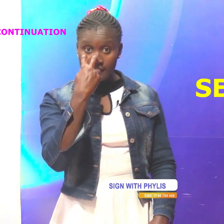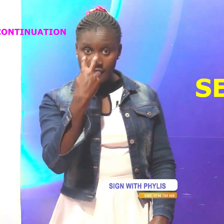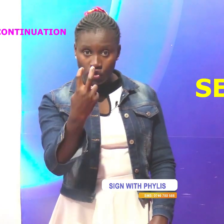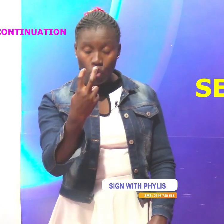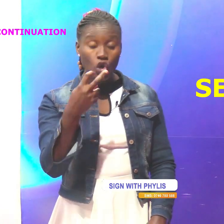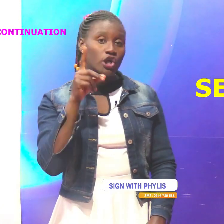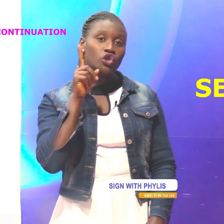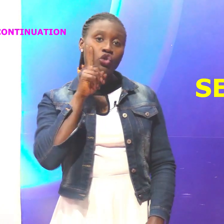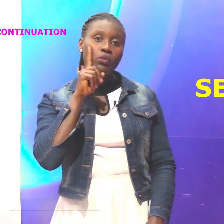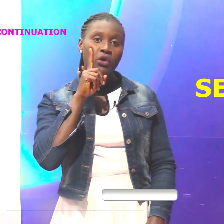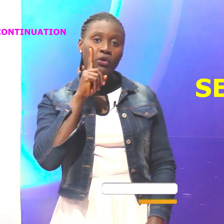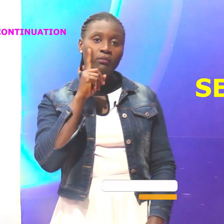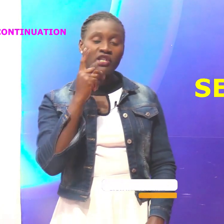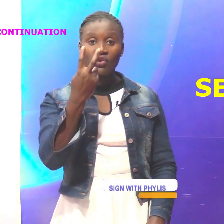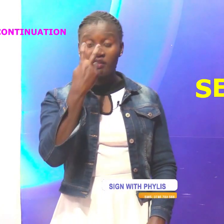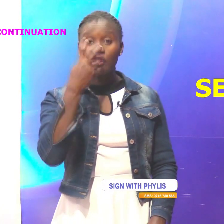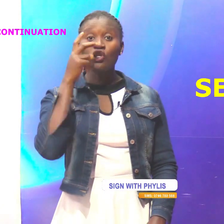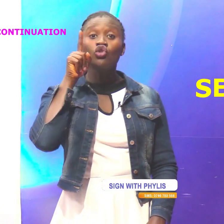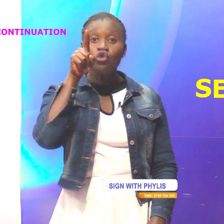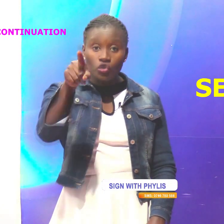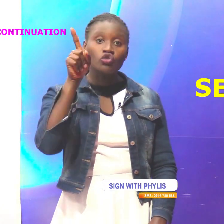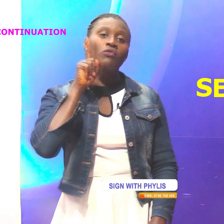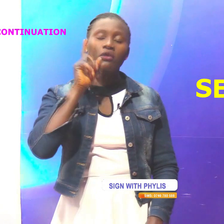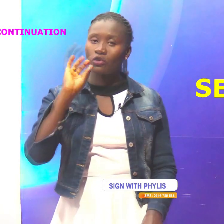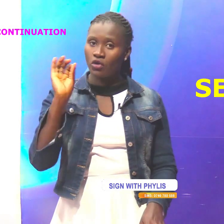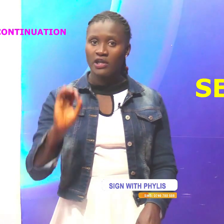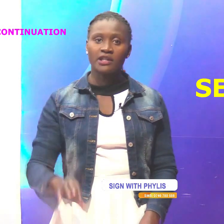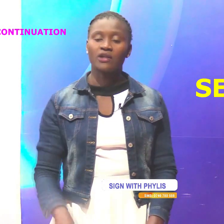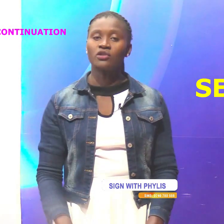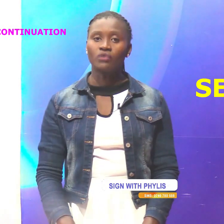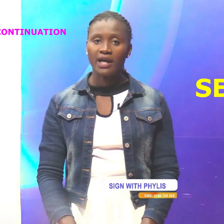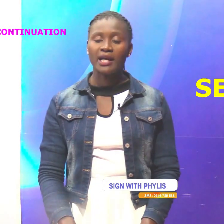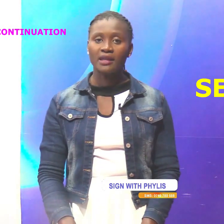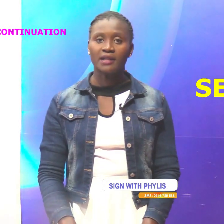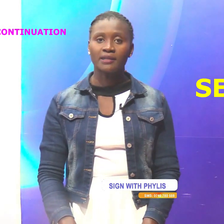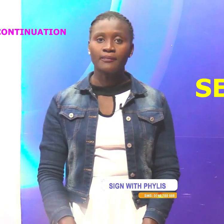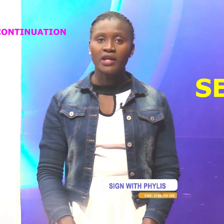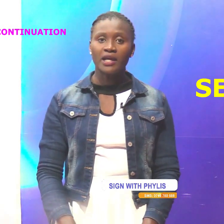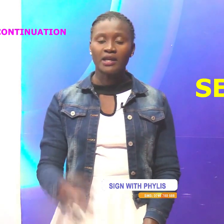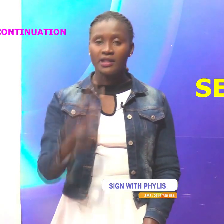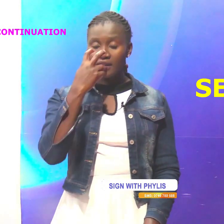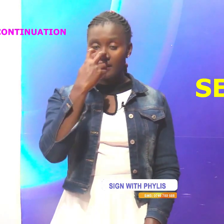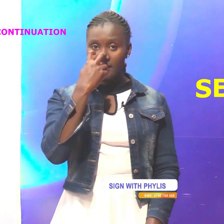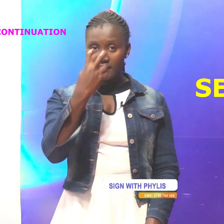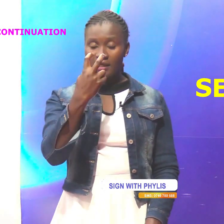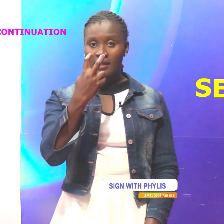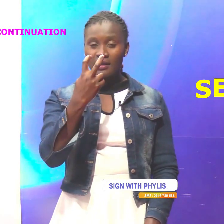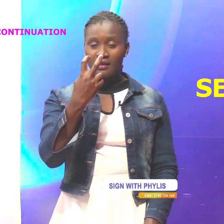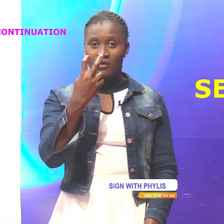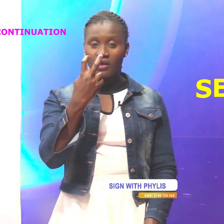you tomorrow. But not see you tomorrow. No, it cannot work like that. And then this is see. Okay, this